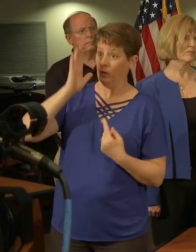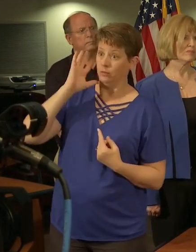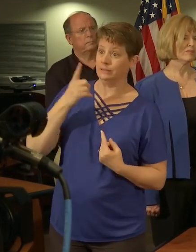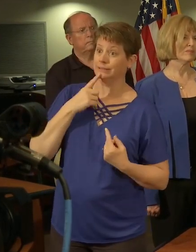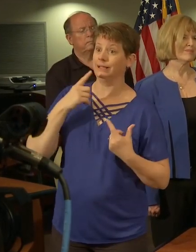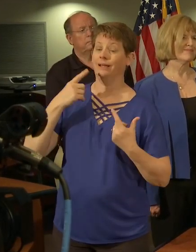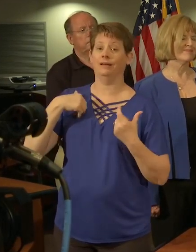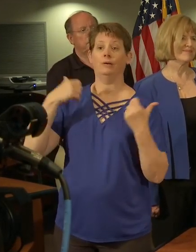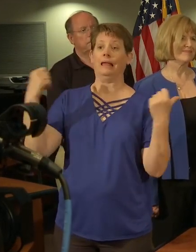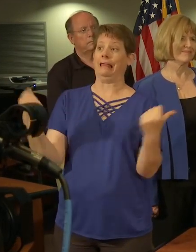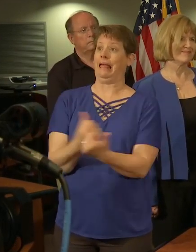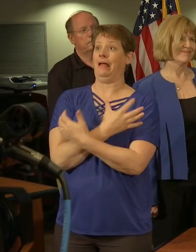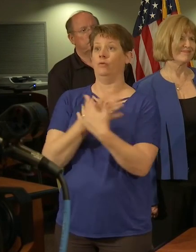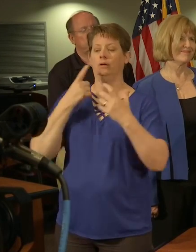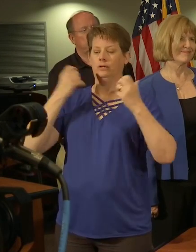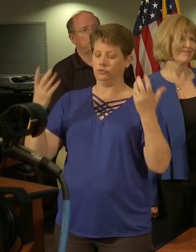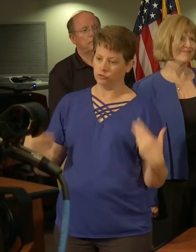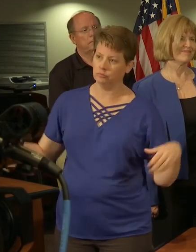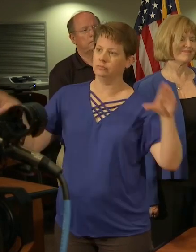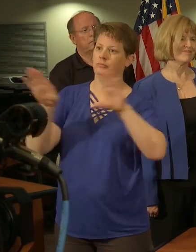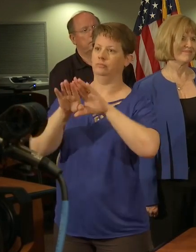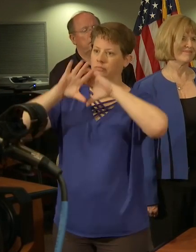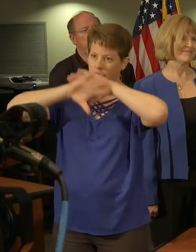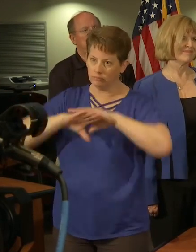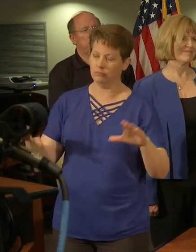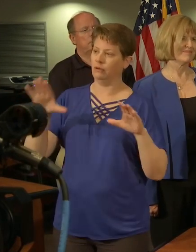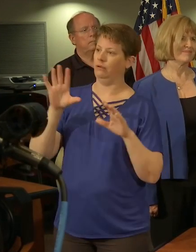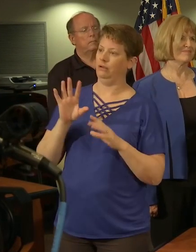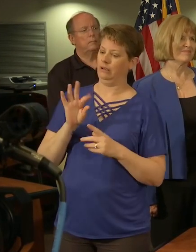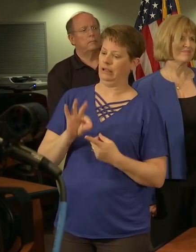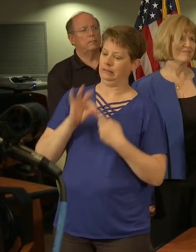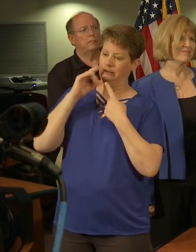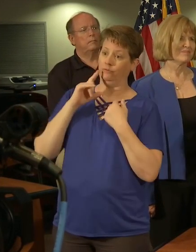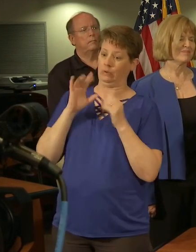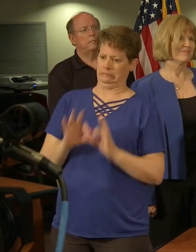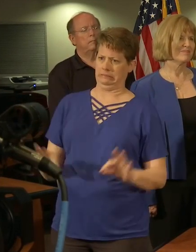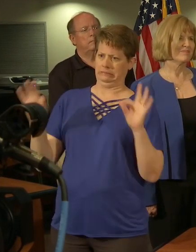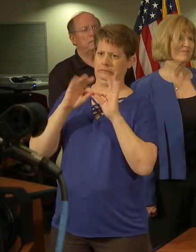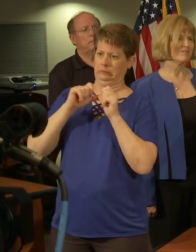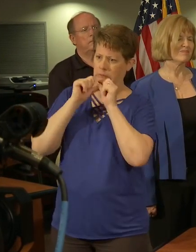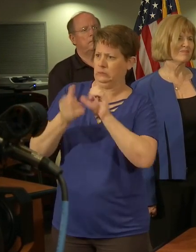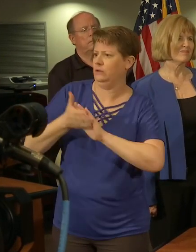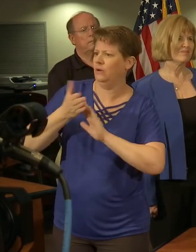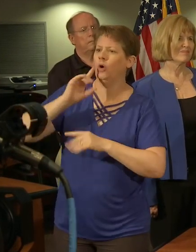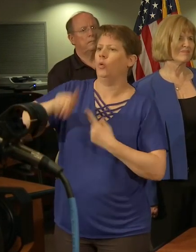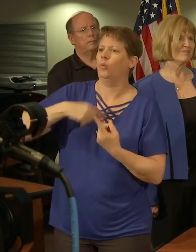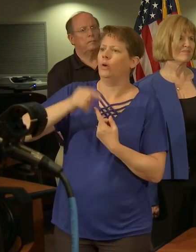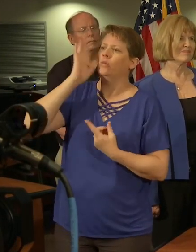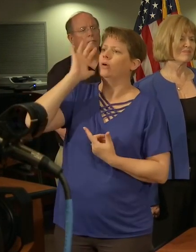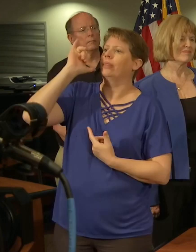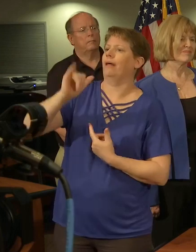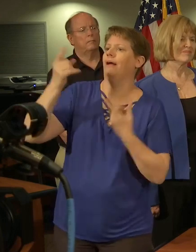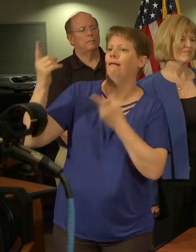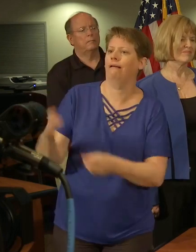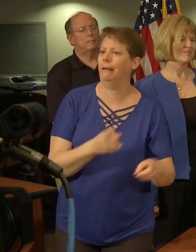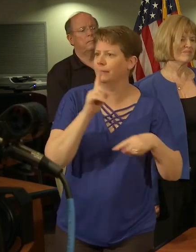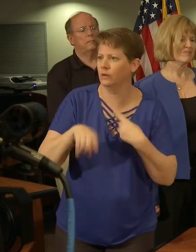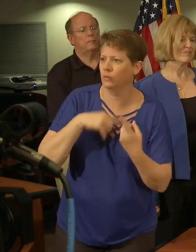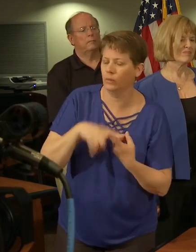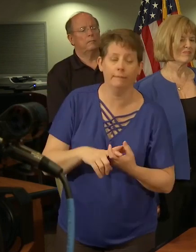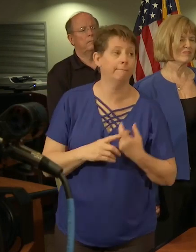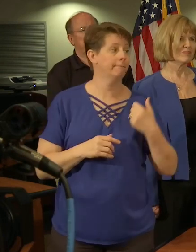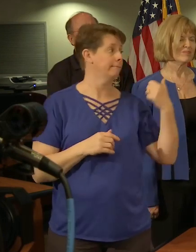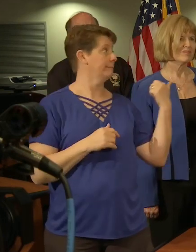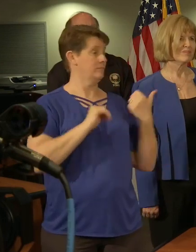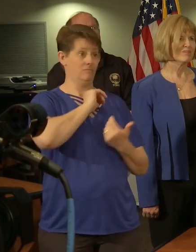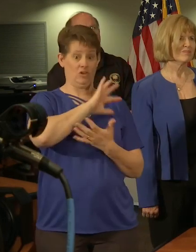just need everybody to kind of shut down unless you're essential employees to keeping things running? At what point are we going to get there? Well, those are